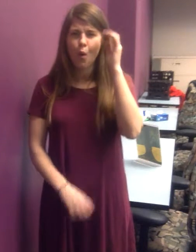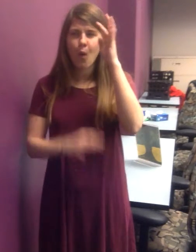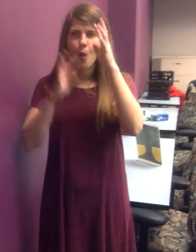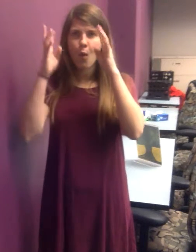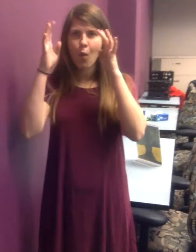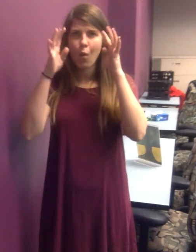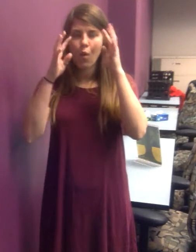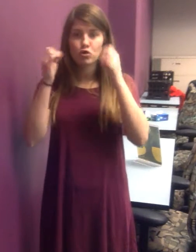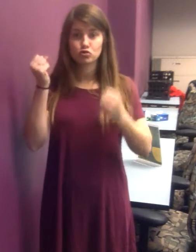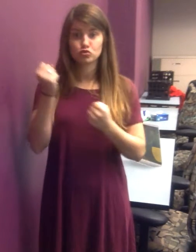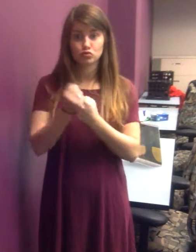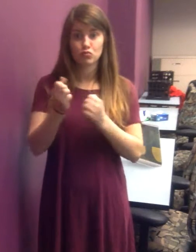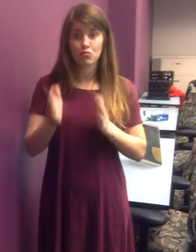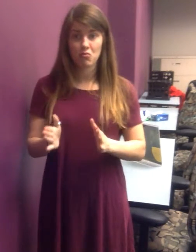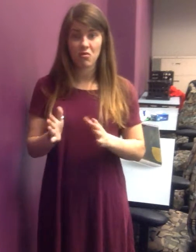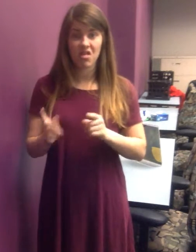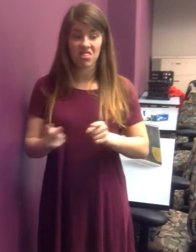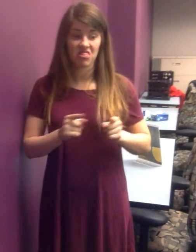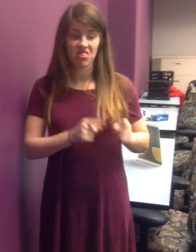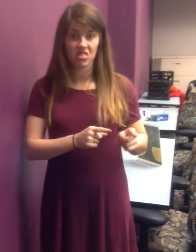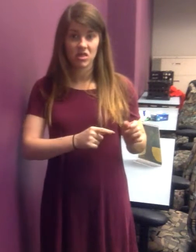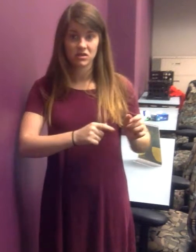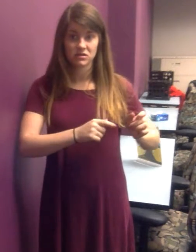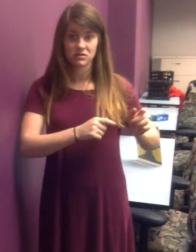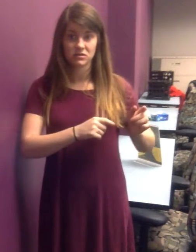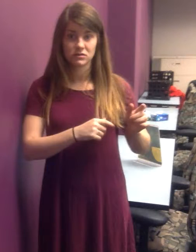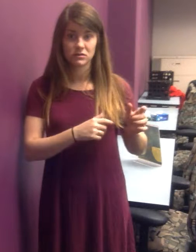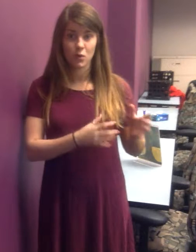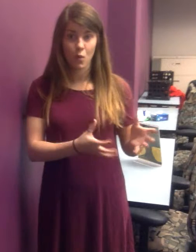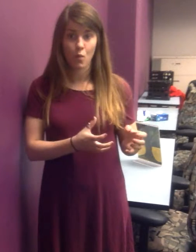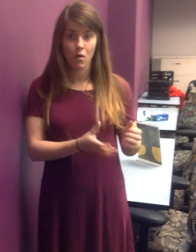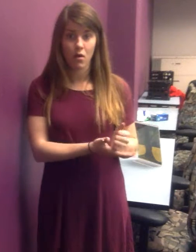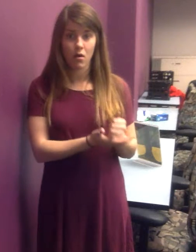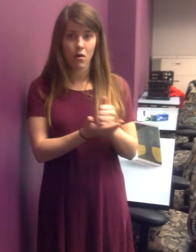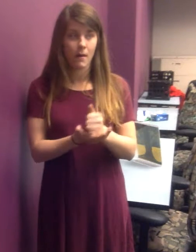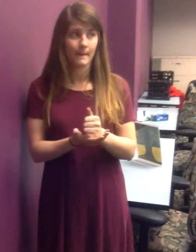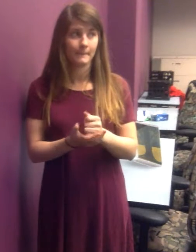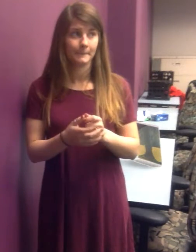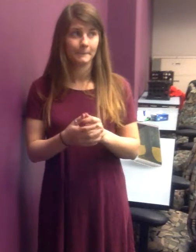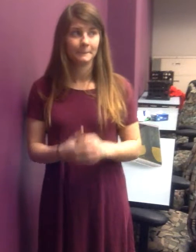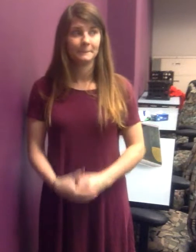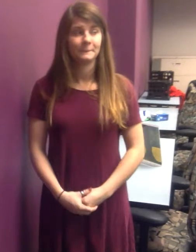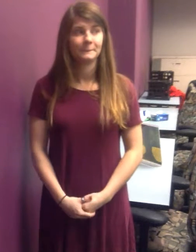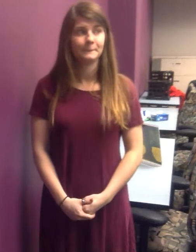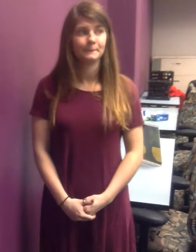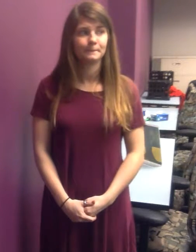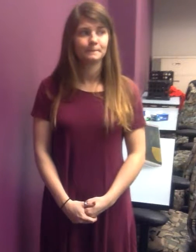trade. January of 2009, you had a president with 60 votes in the Senate, then Speaker Pelosi with a 50-plus seat majority, and cap and trade